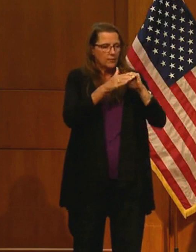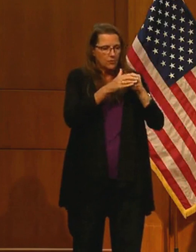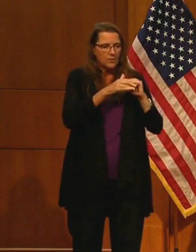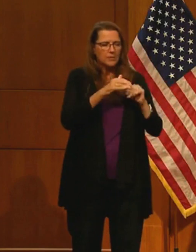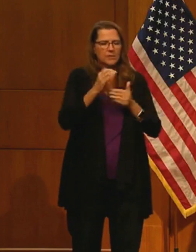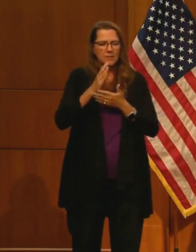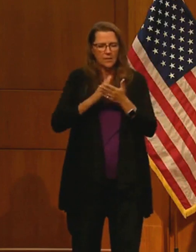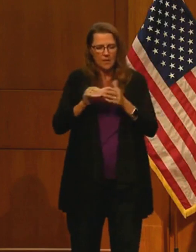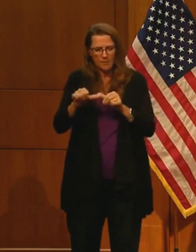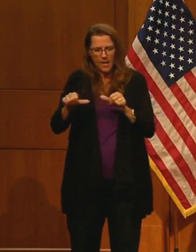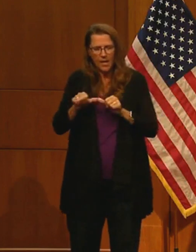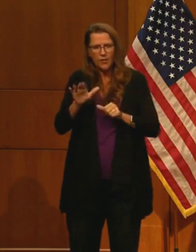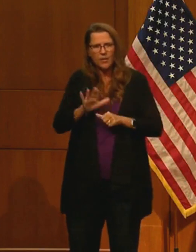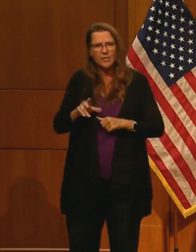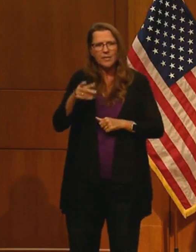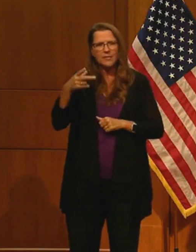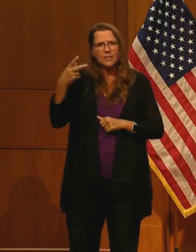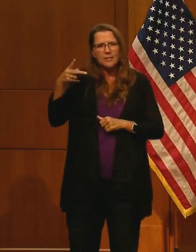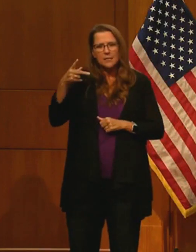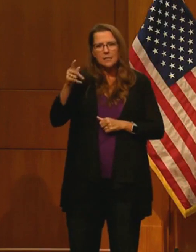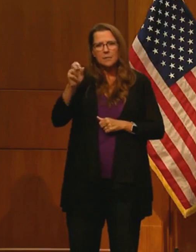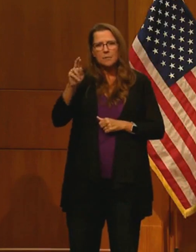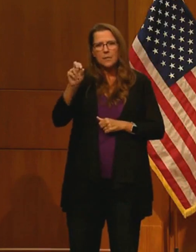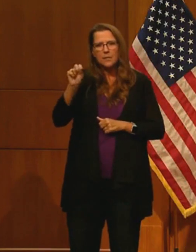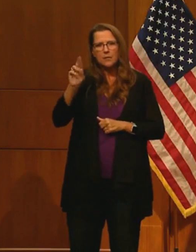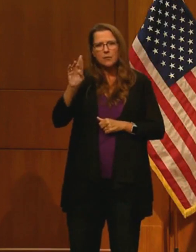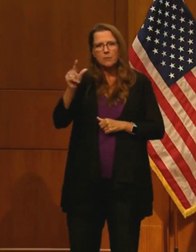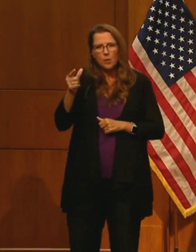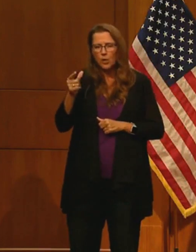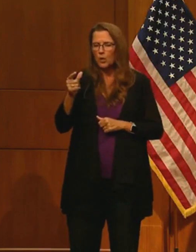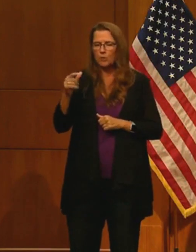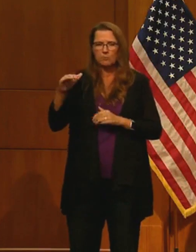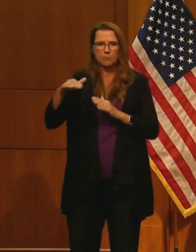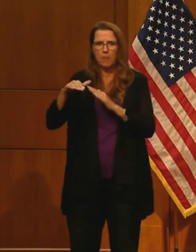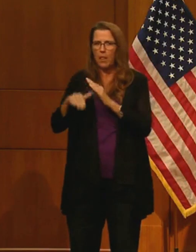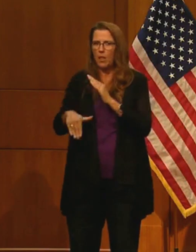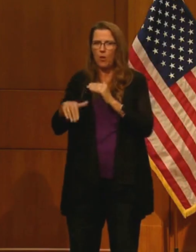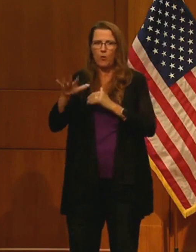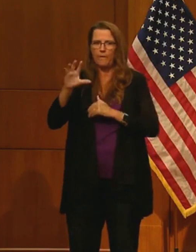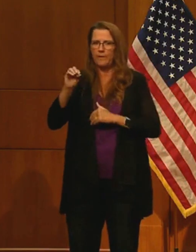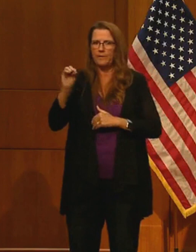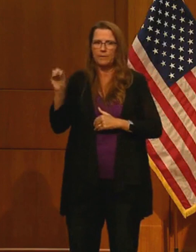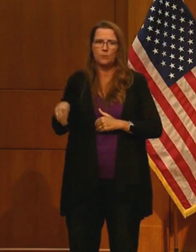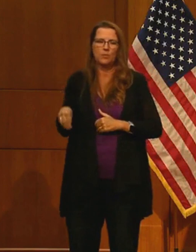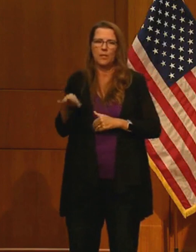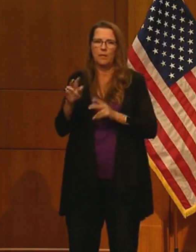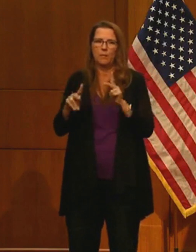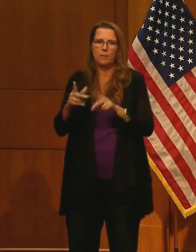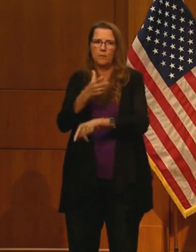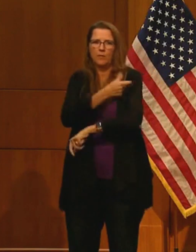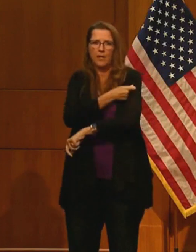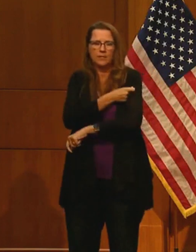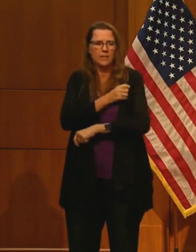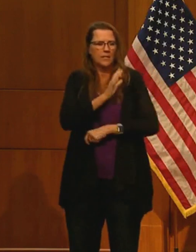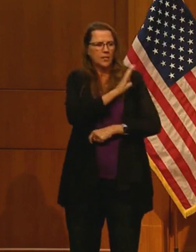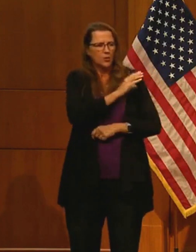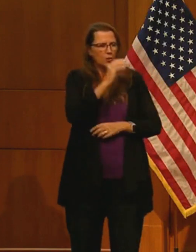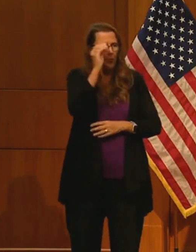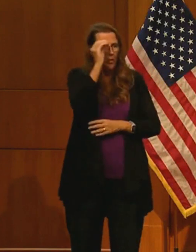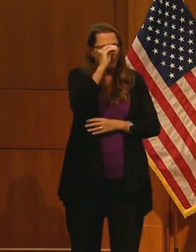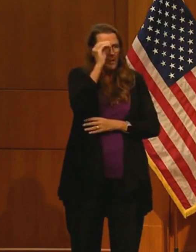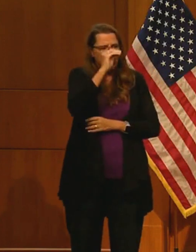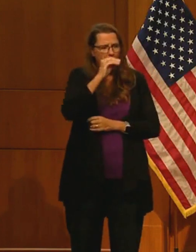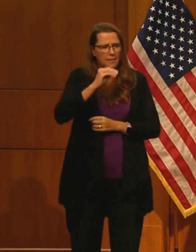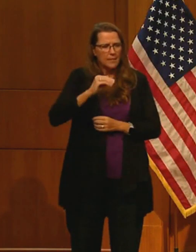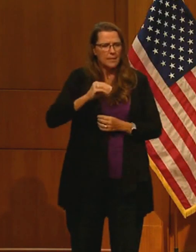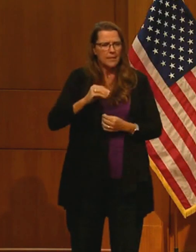such as down here in Petersburg, where the number is still way below 50%. In your opinion, has the line been blurred